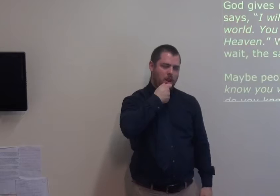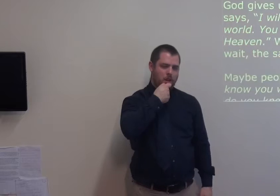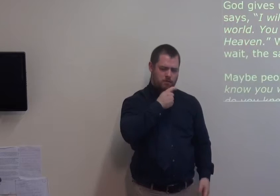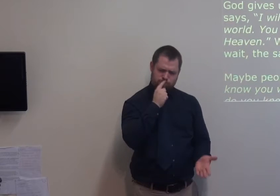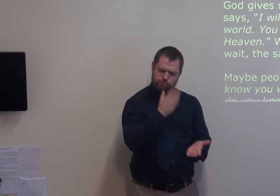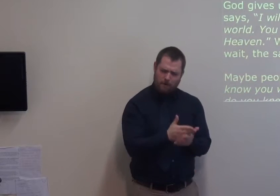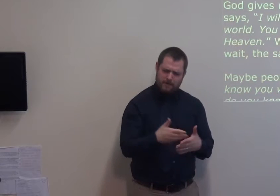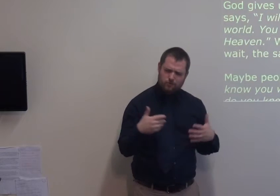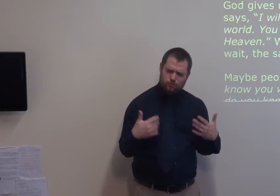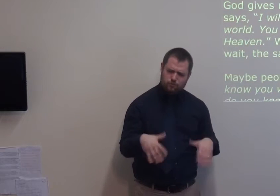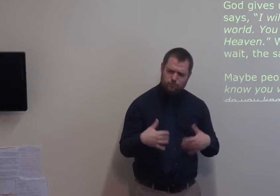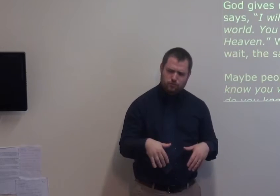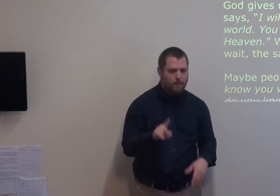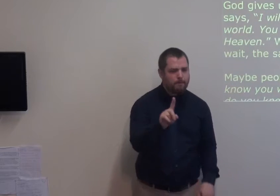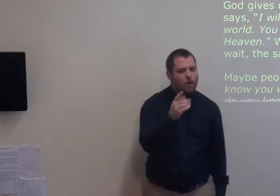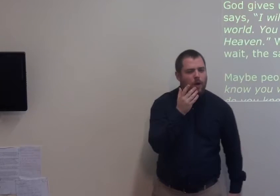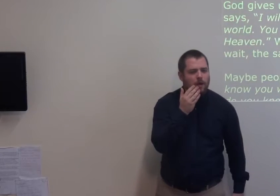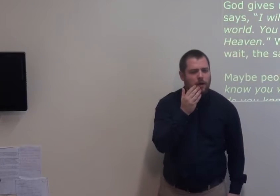When? How?